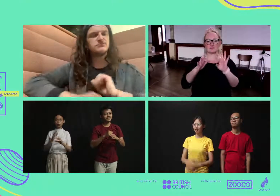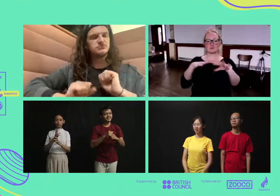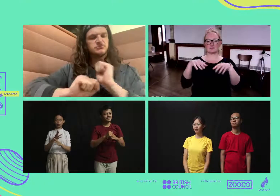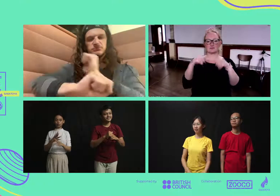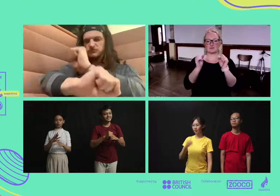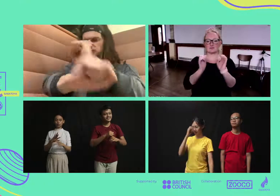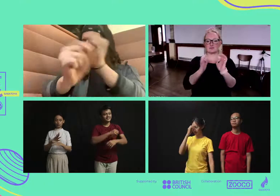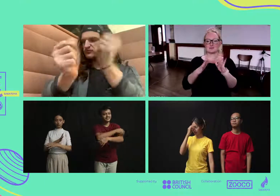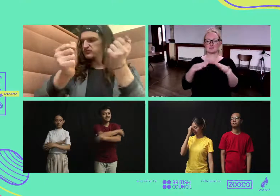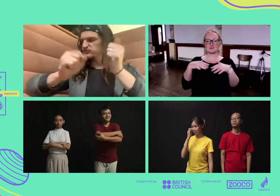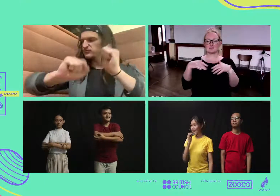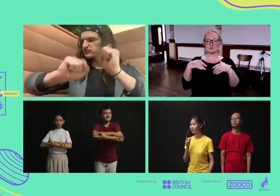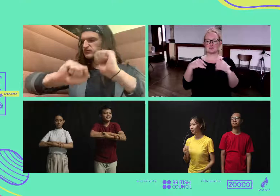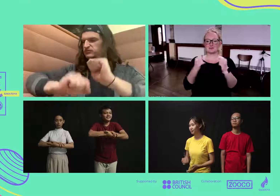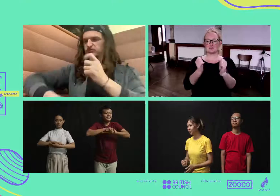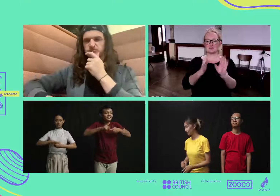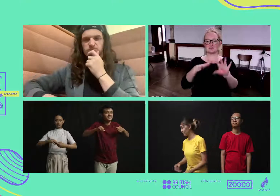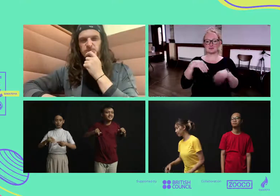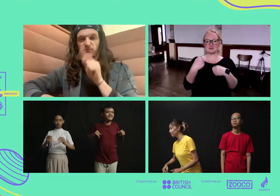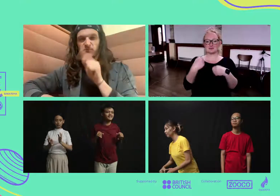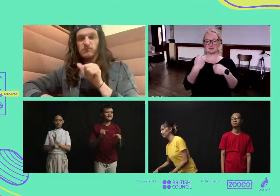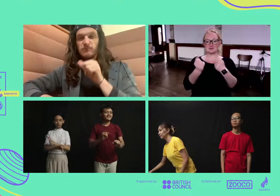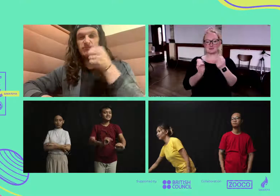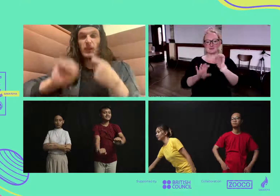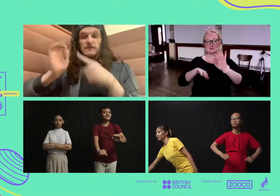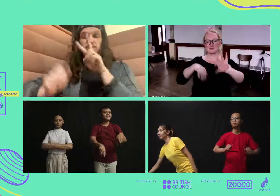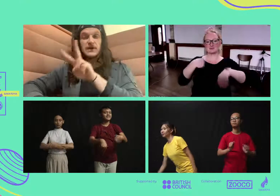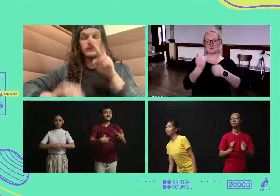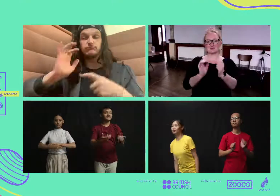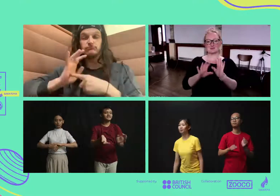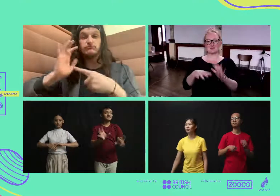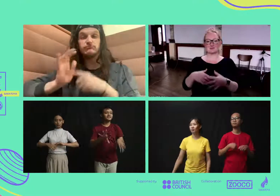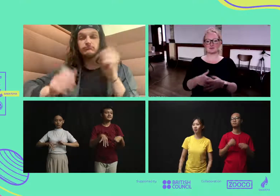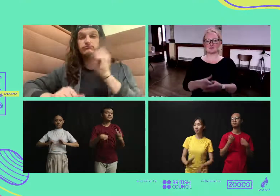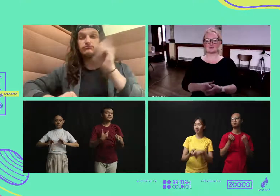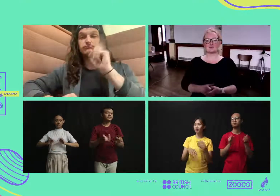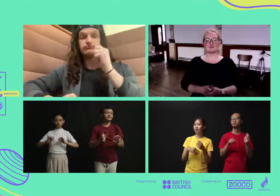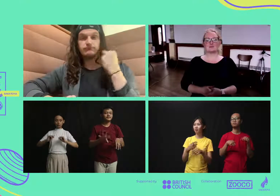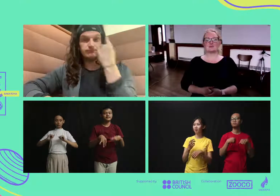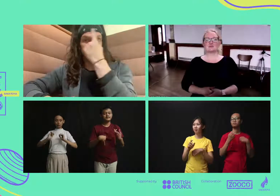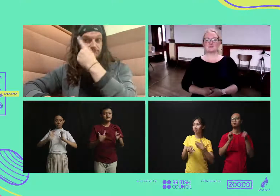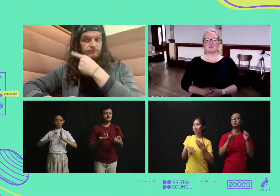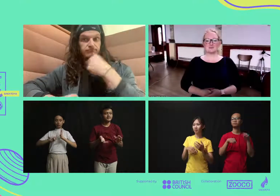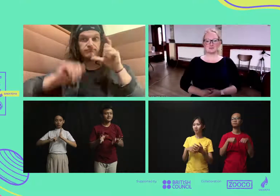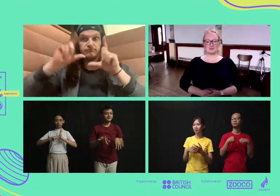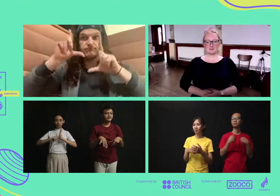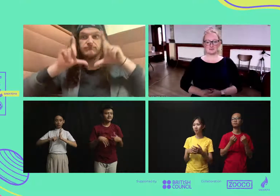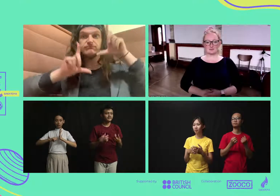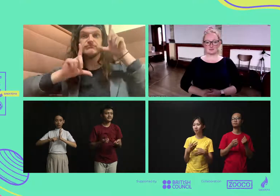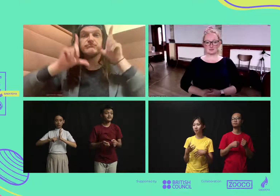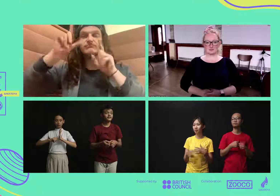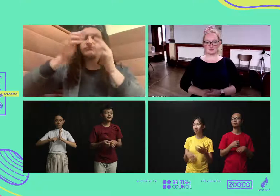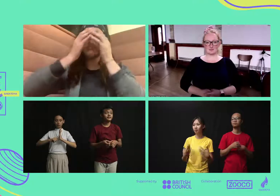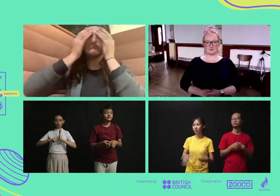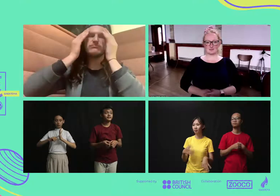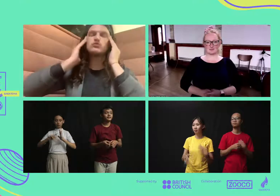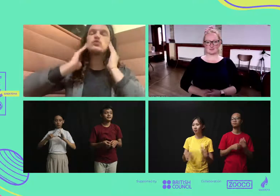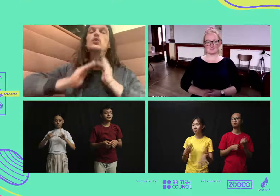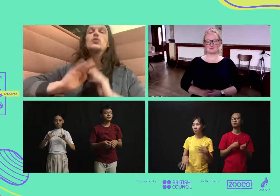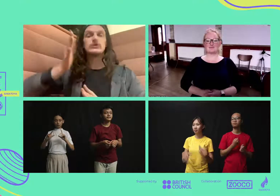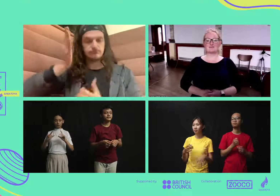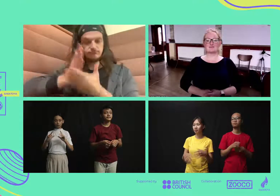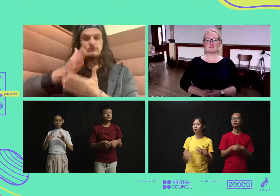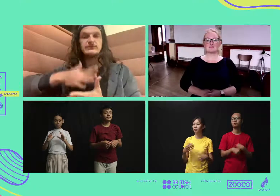Okay, so you should be a bit warmer now in your arms and your hands. So, important thing in visual vernacular